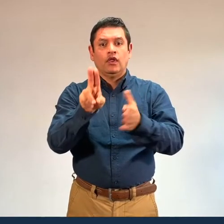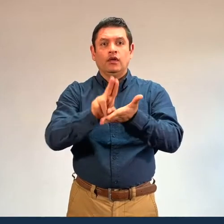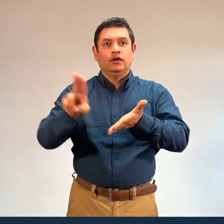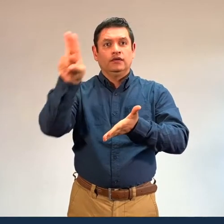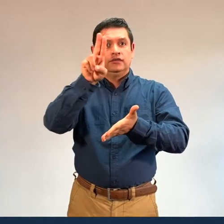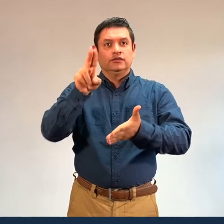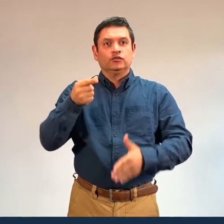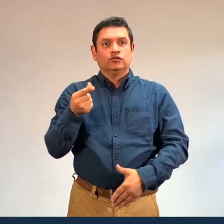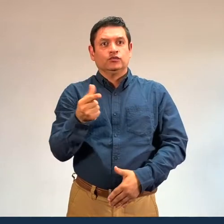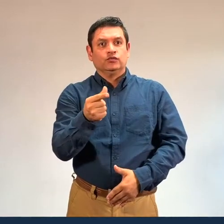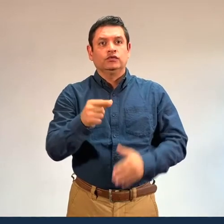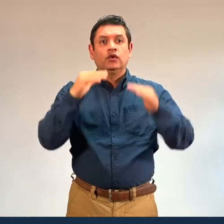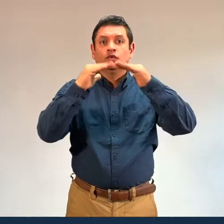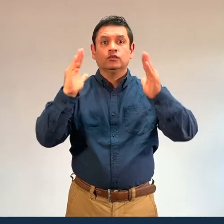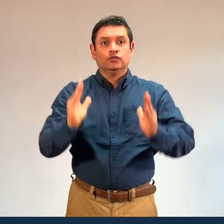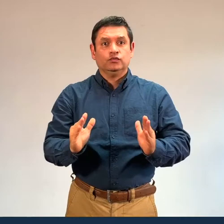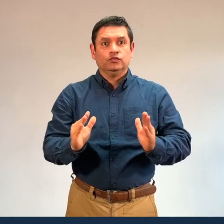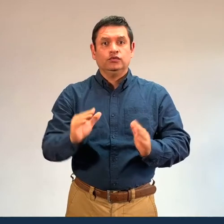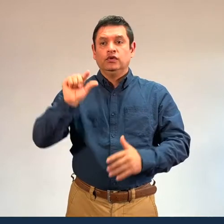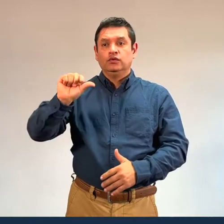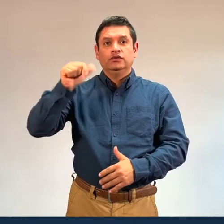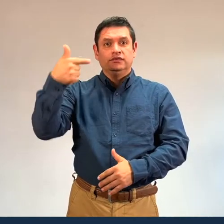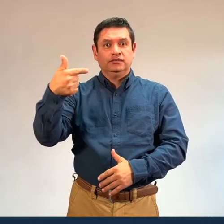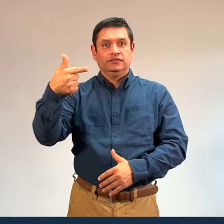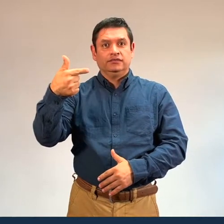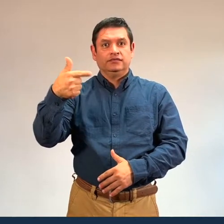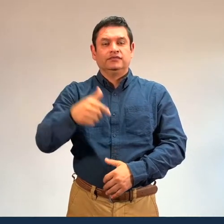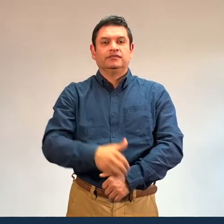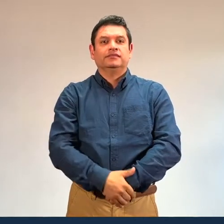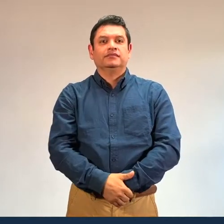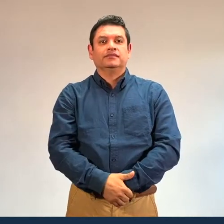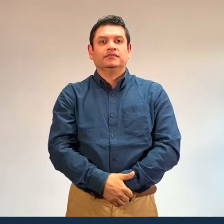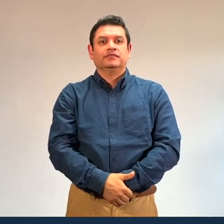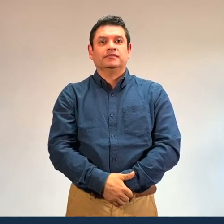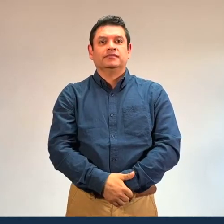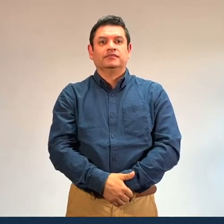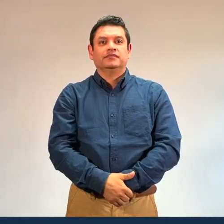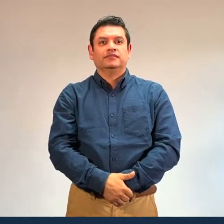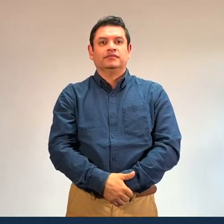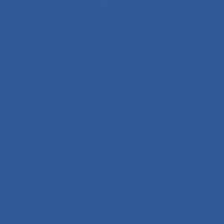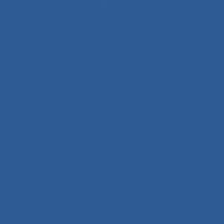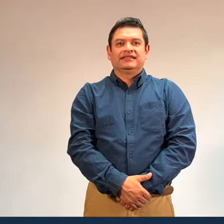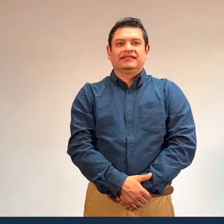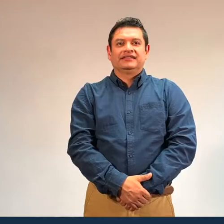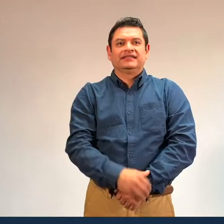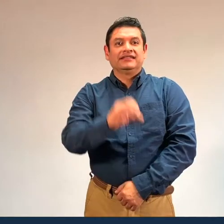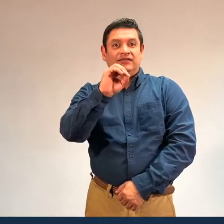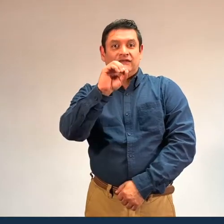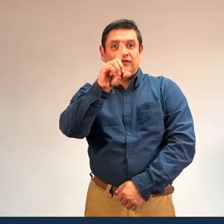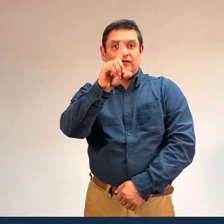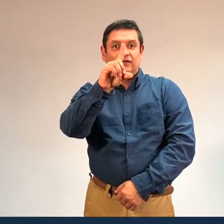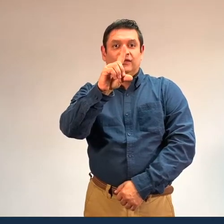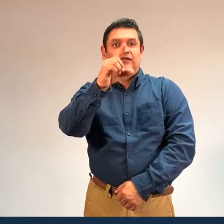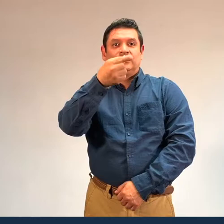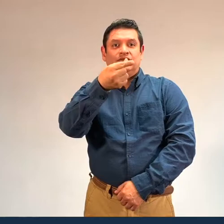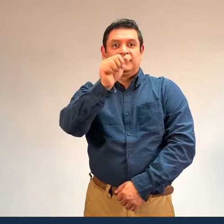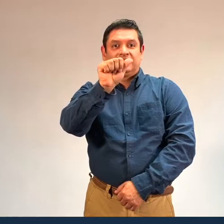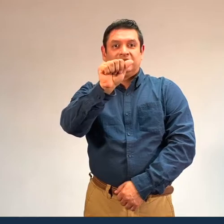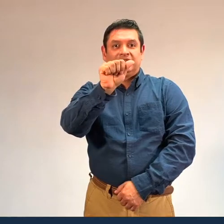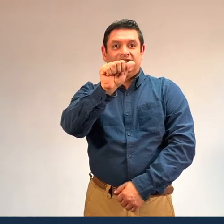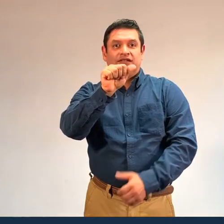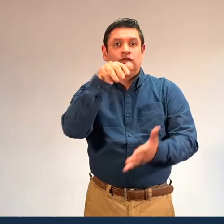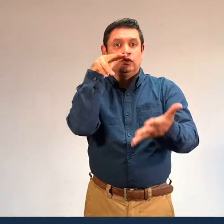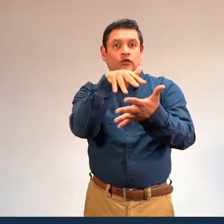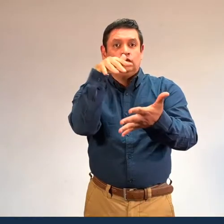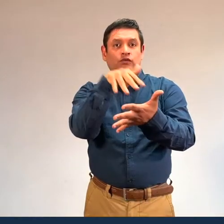as Ciudad Universitaria and the Regional Museum of Guanajuato, Alhóndiga de Granaditas. Olga Kostakowski, also a student